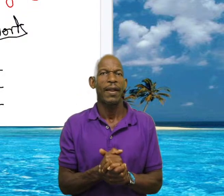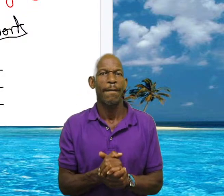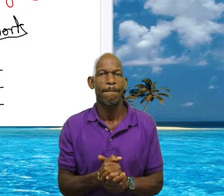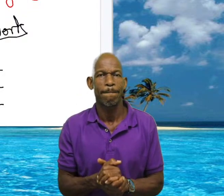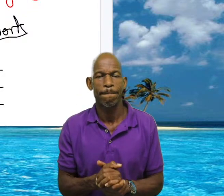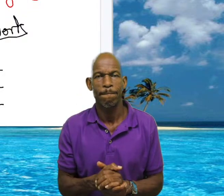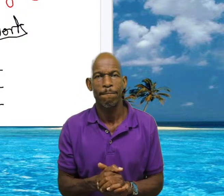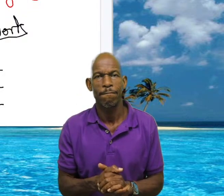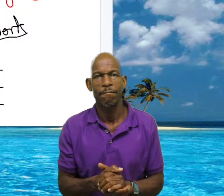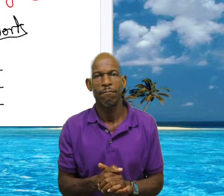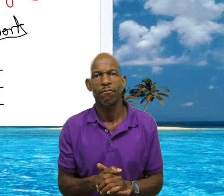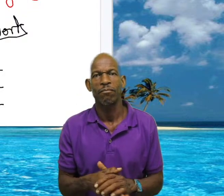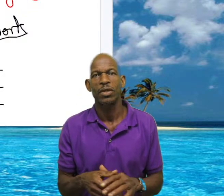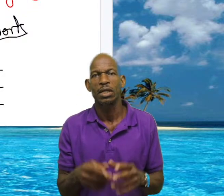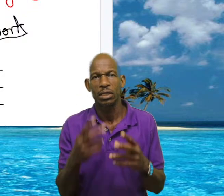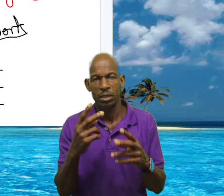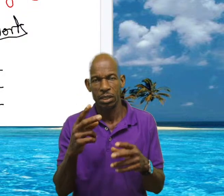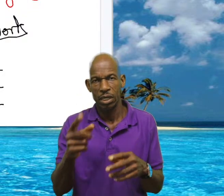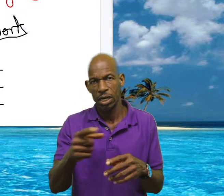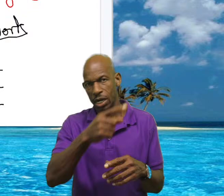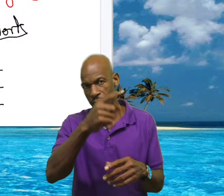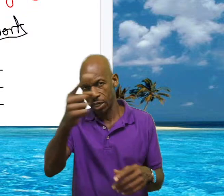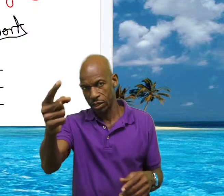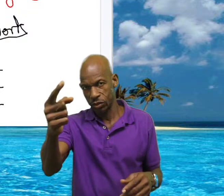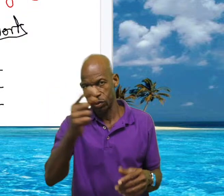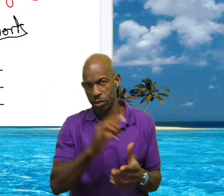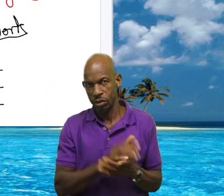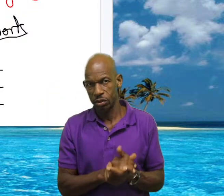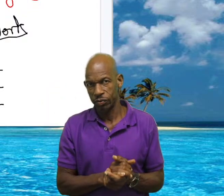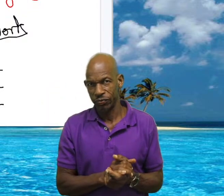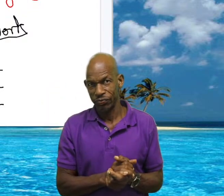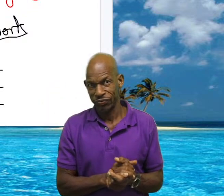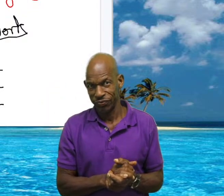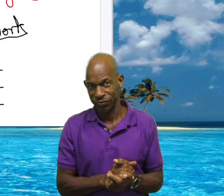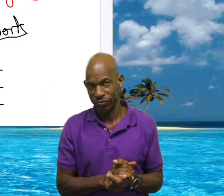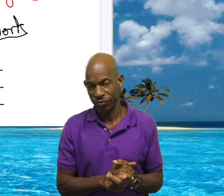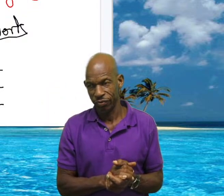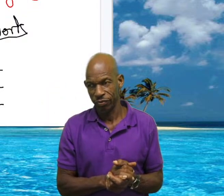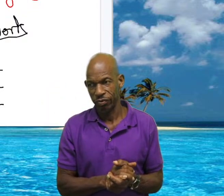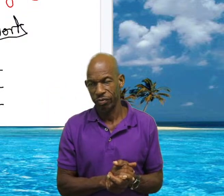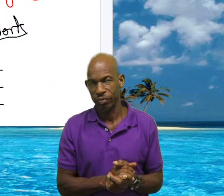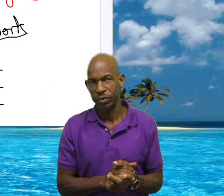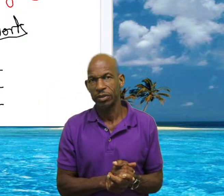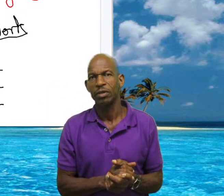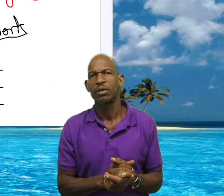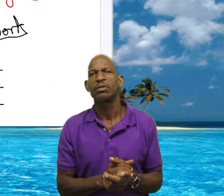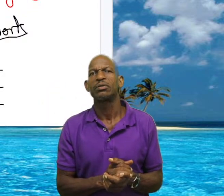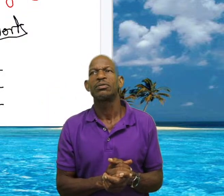God, I will see you same time. All right? How we are going to conduct our test. Make sure you have